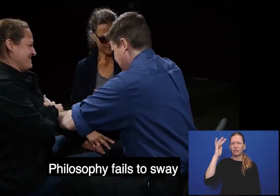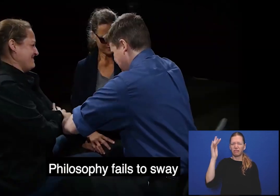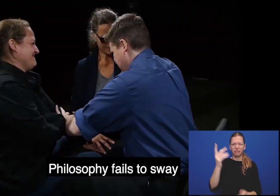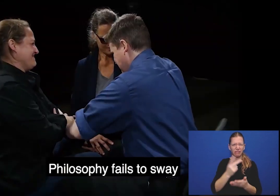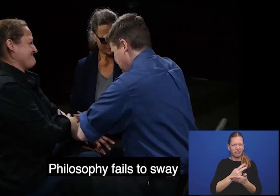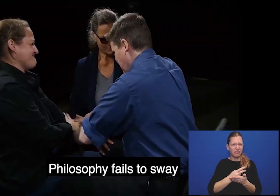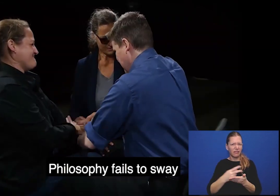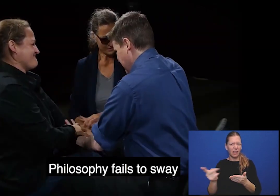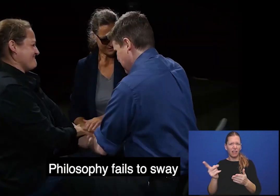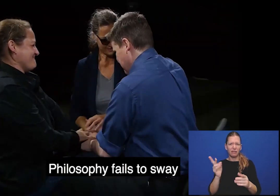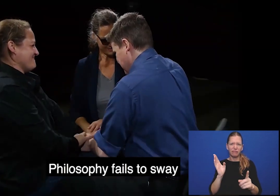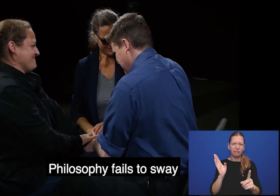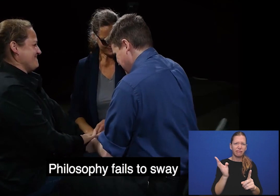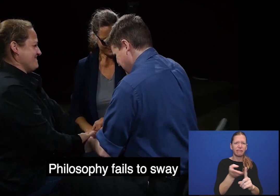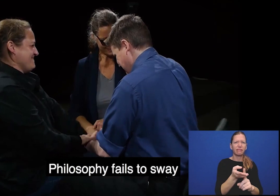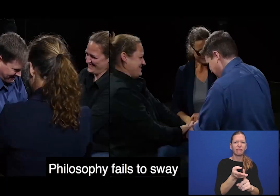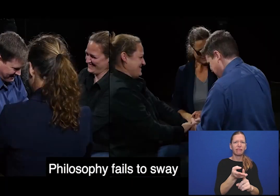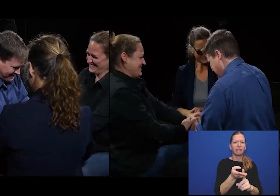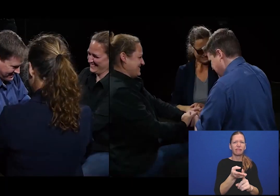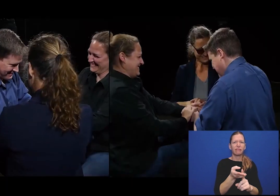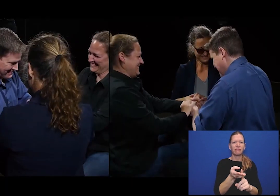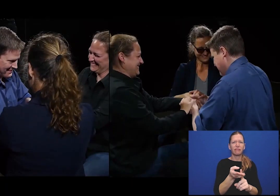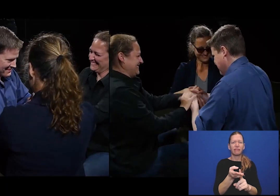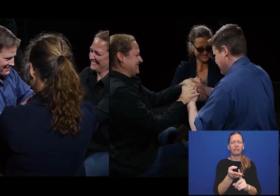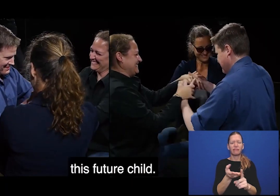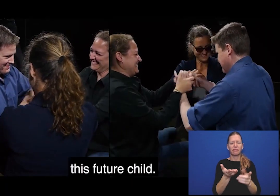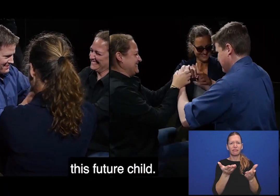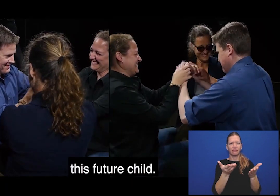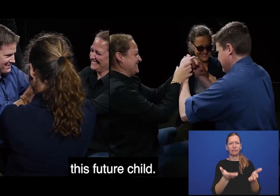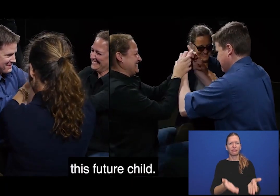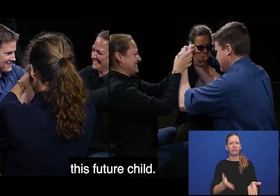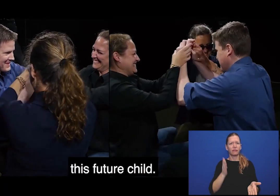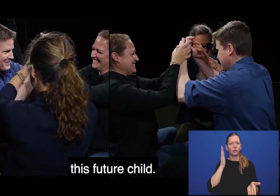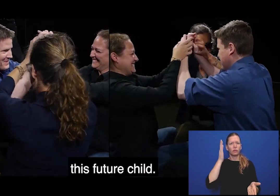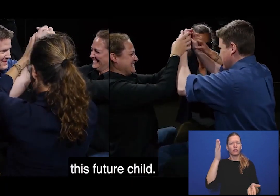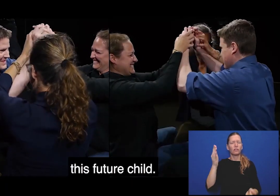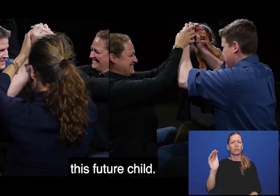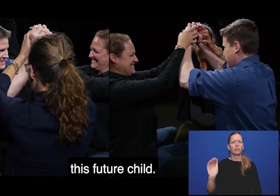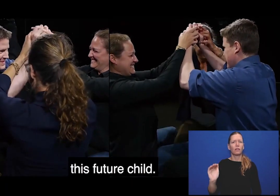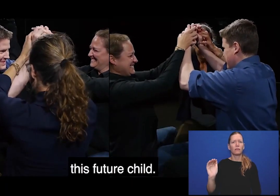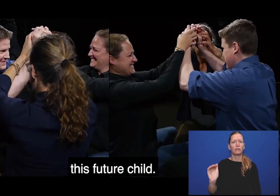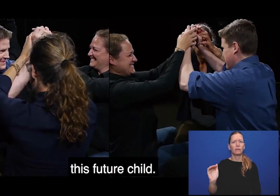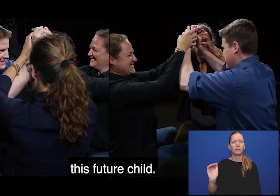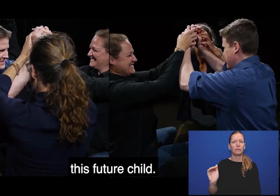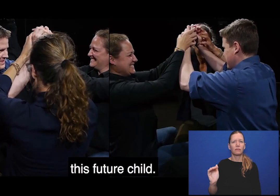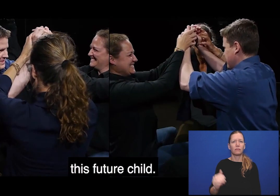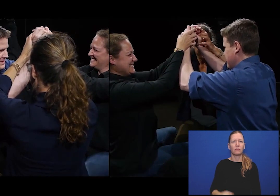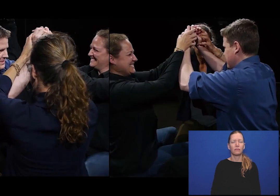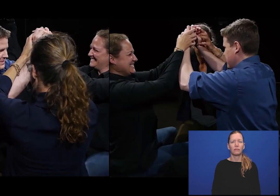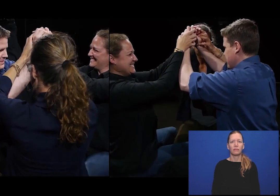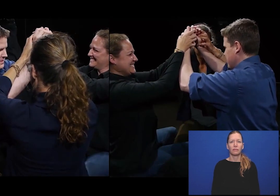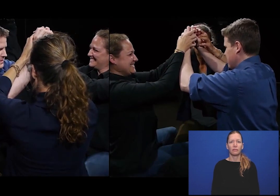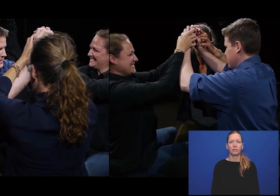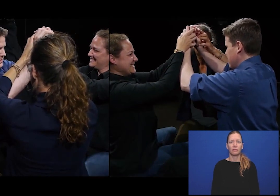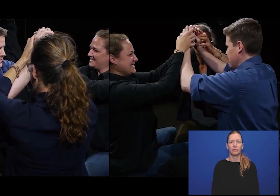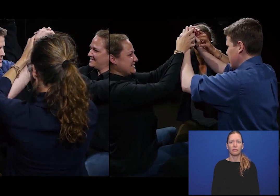Philosophy fails to sway this future child.